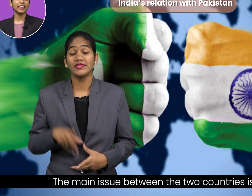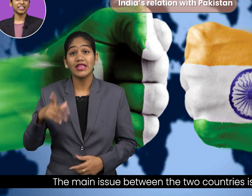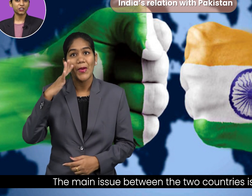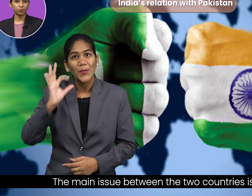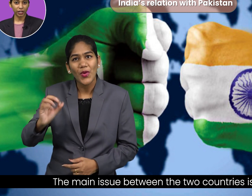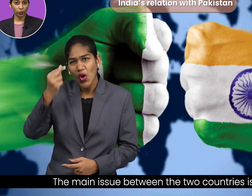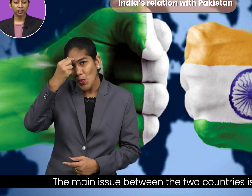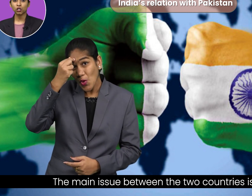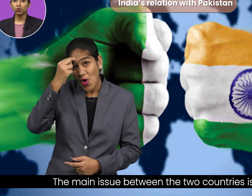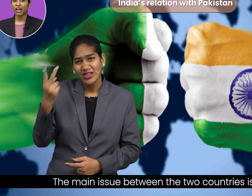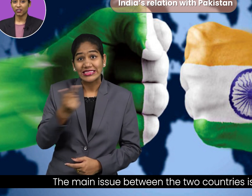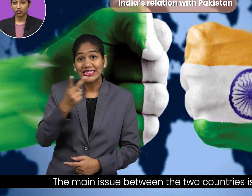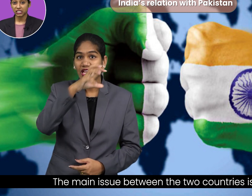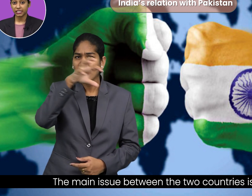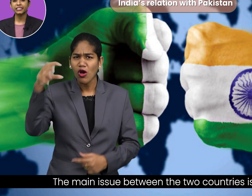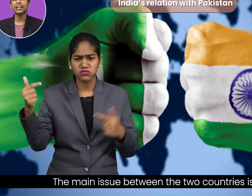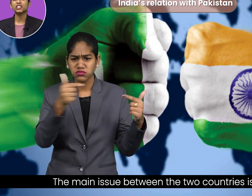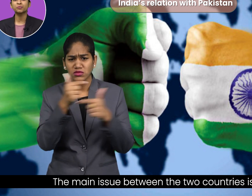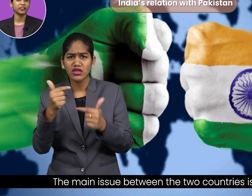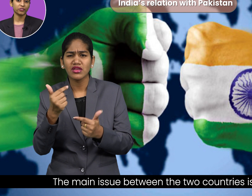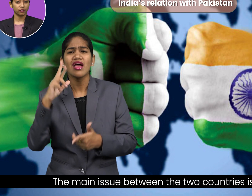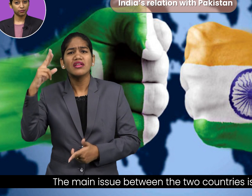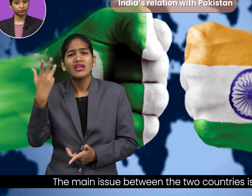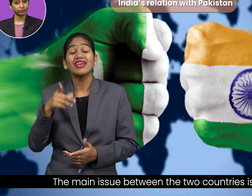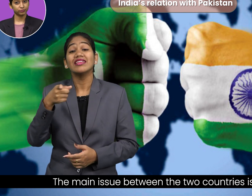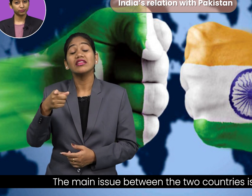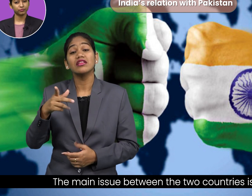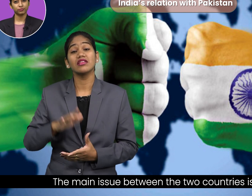The main issue between the two countries is Kashmir.